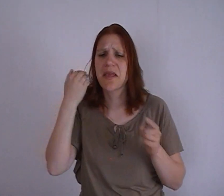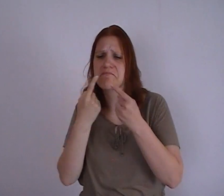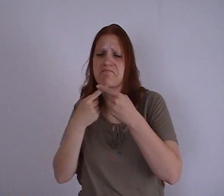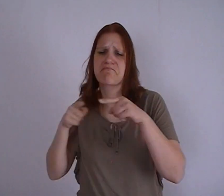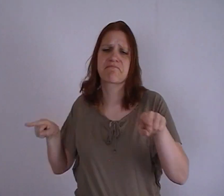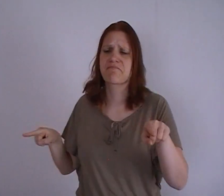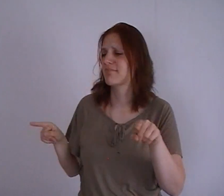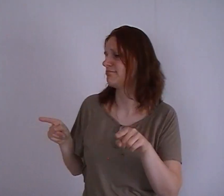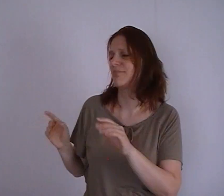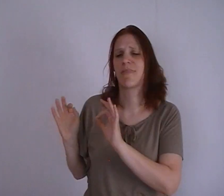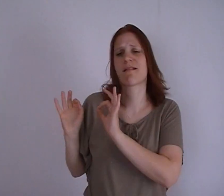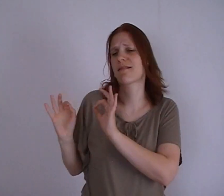knows